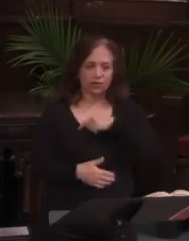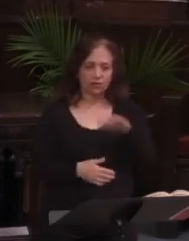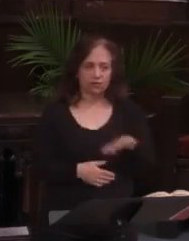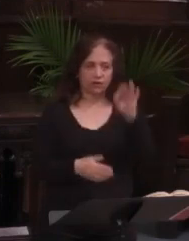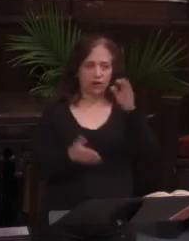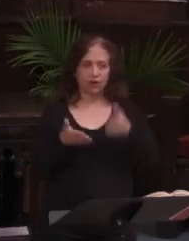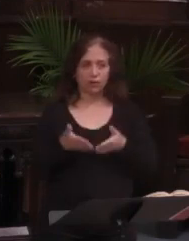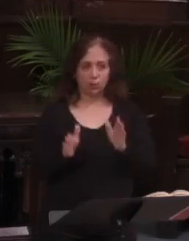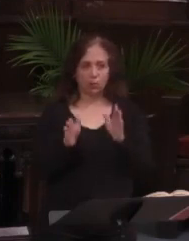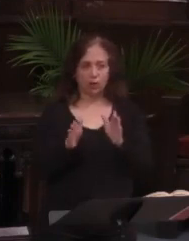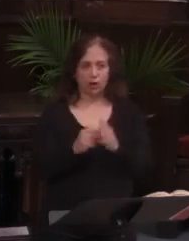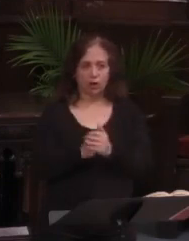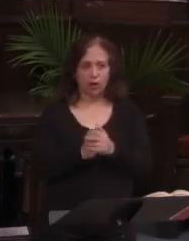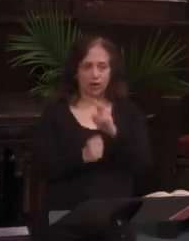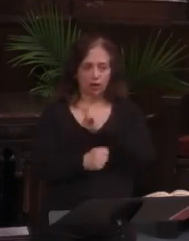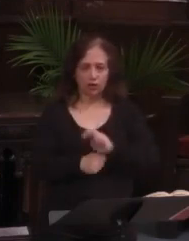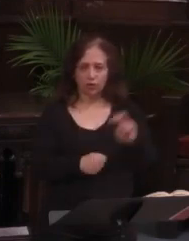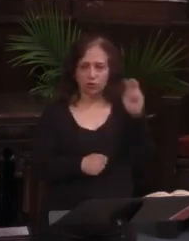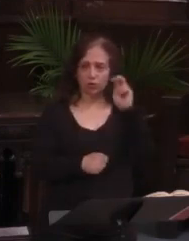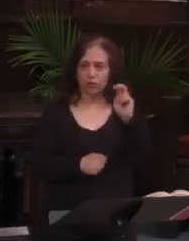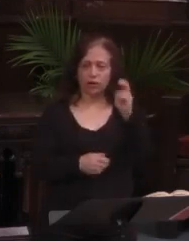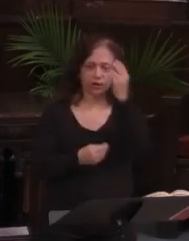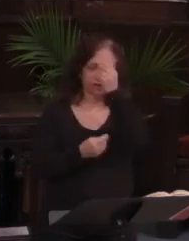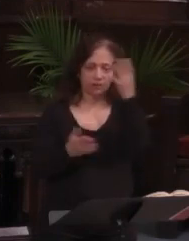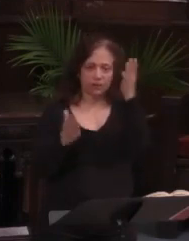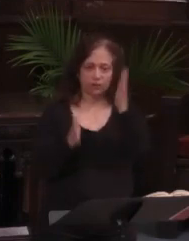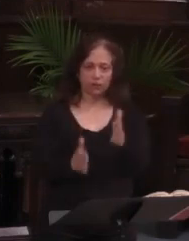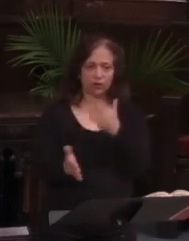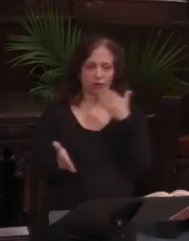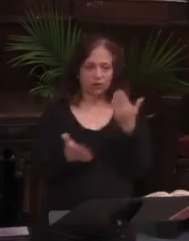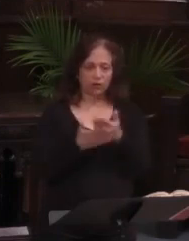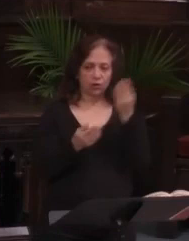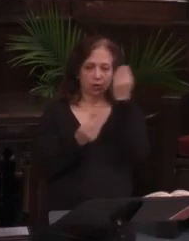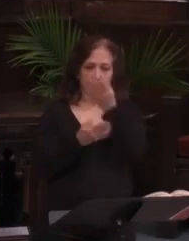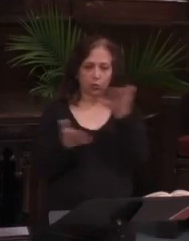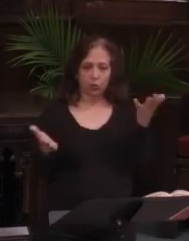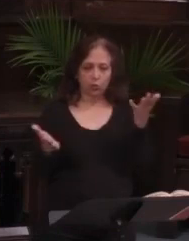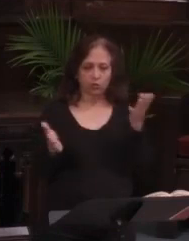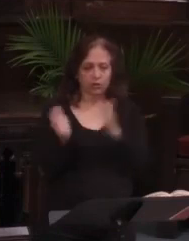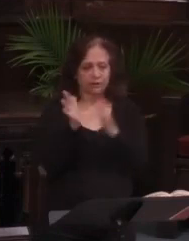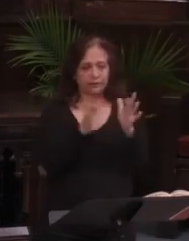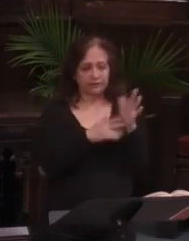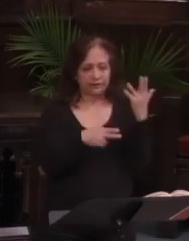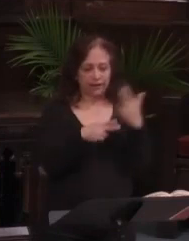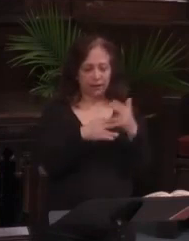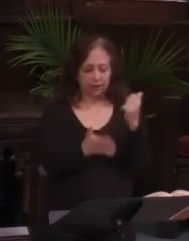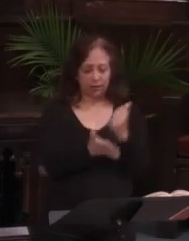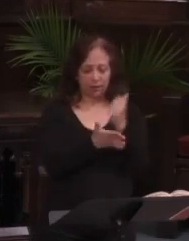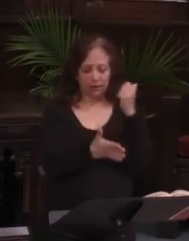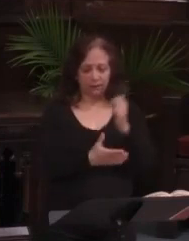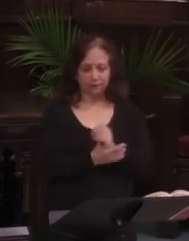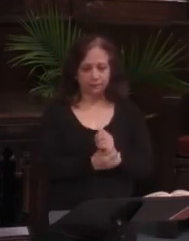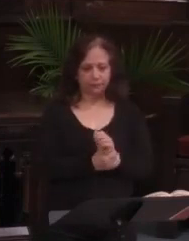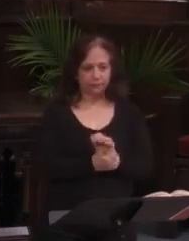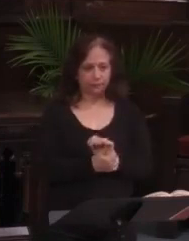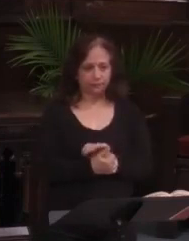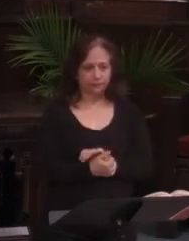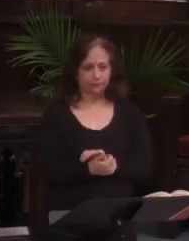way and journey as messengers of the good news. In Jesus' name, amen.